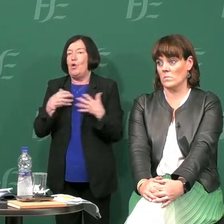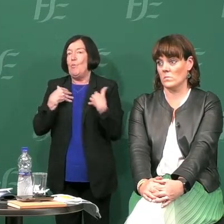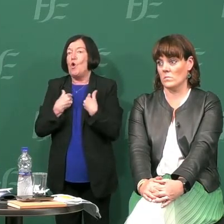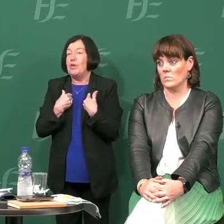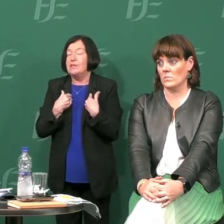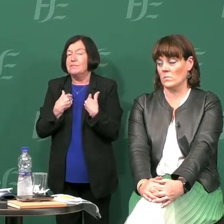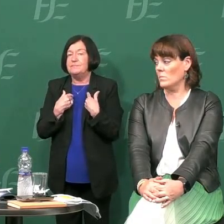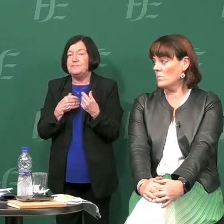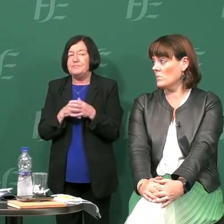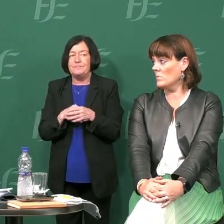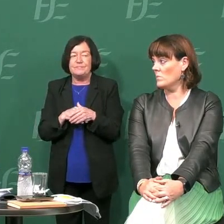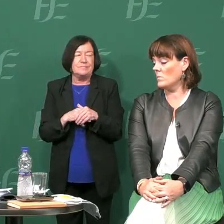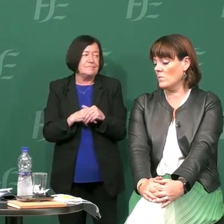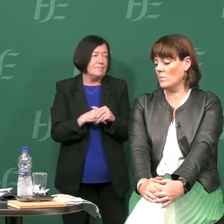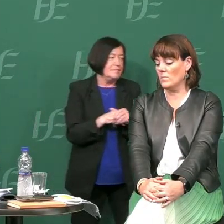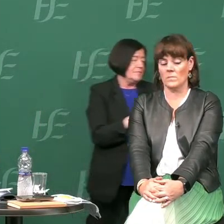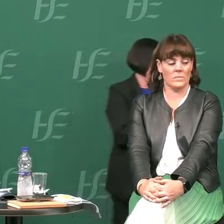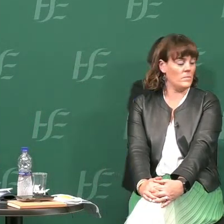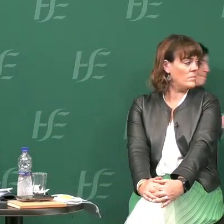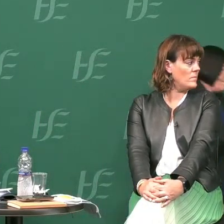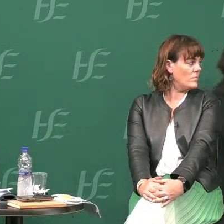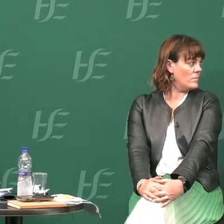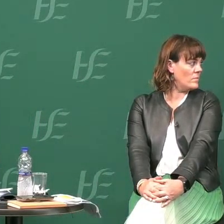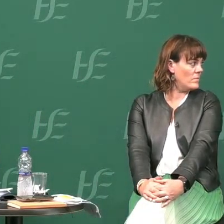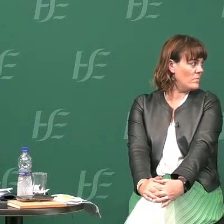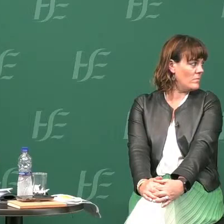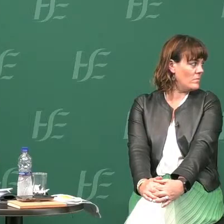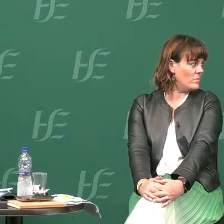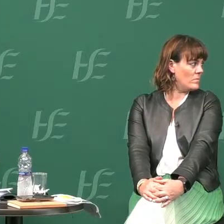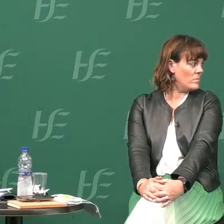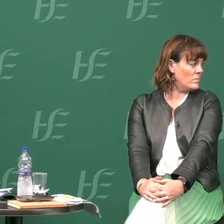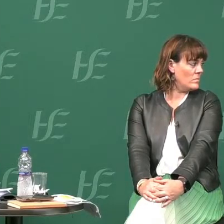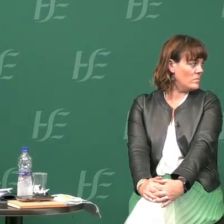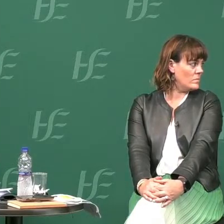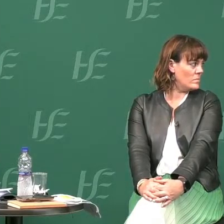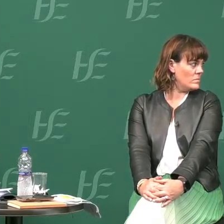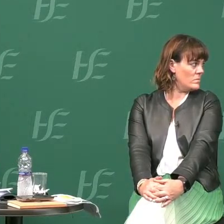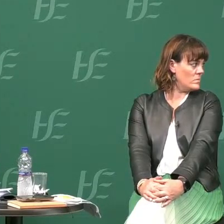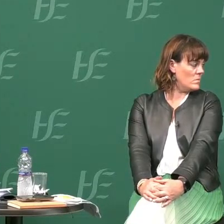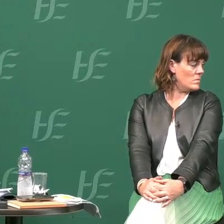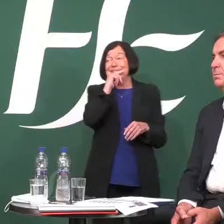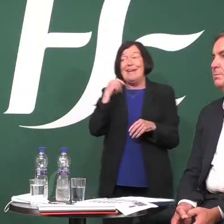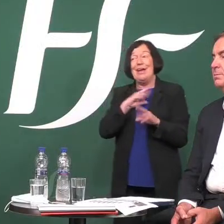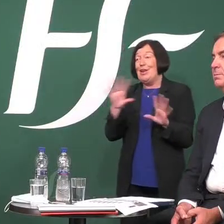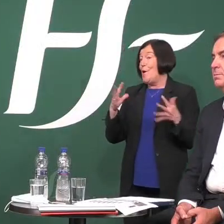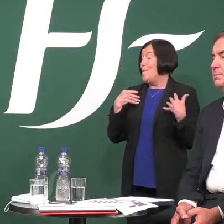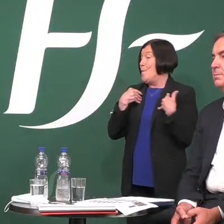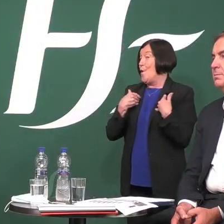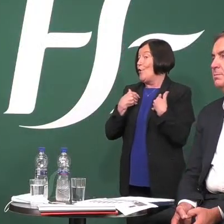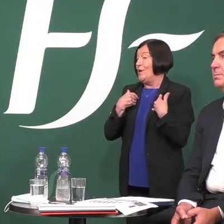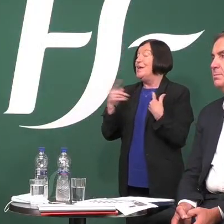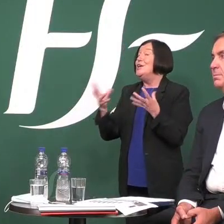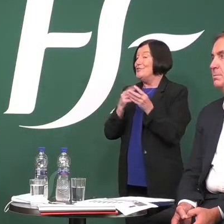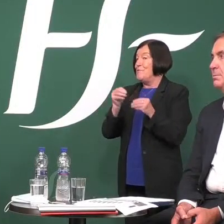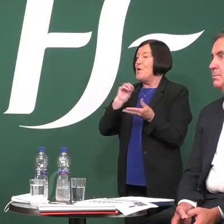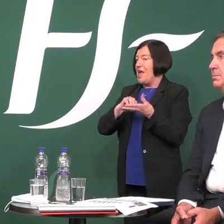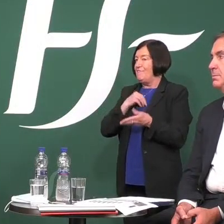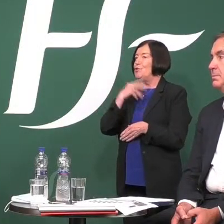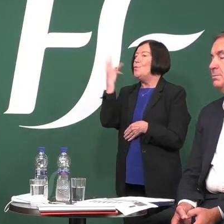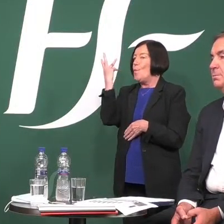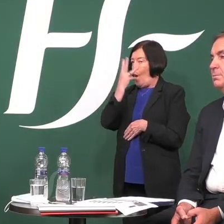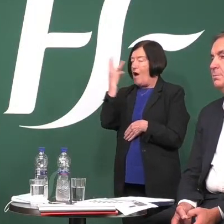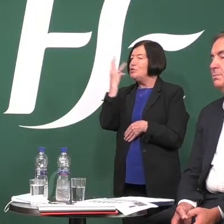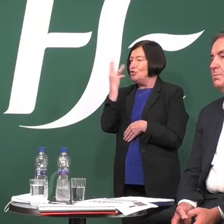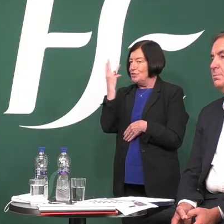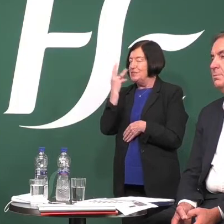it? Well, I wouldn't. I suppose I wouldn't say I don't worry about it. I think it's something we have to watch.